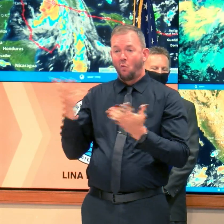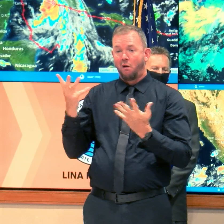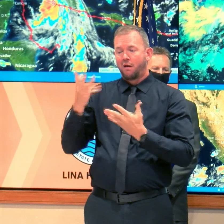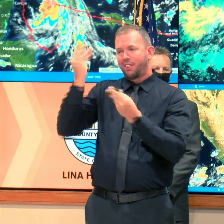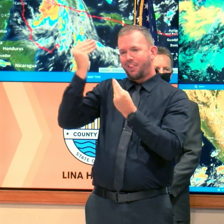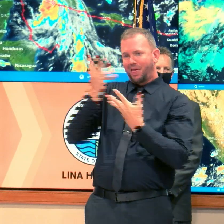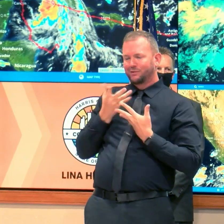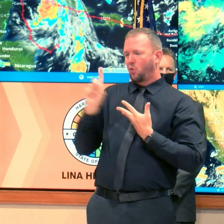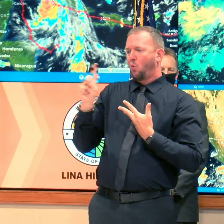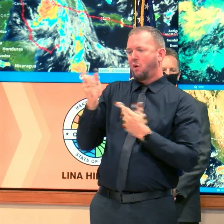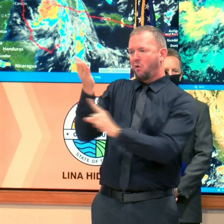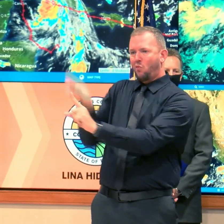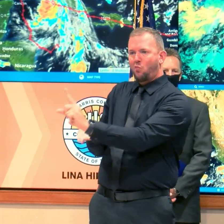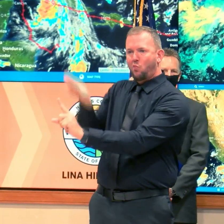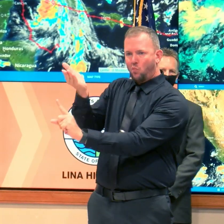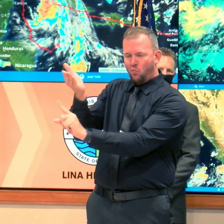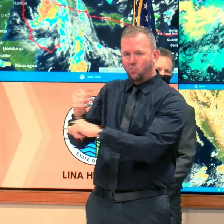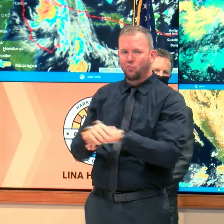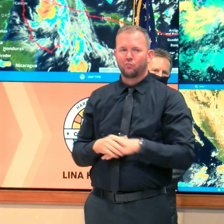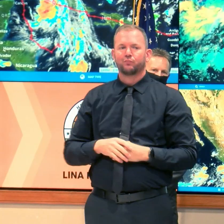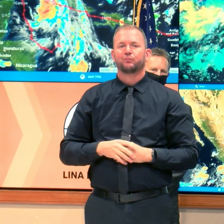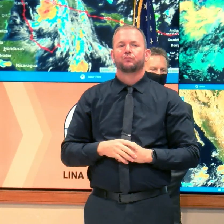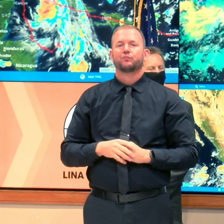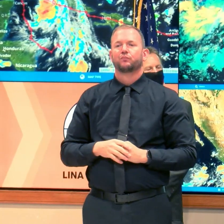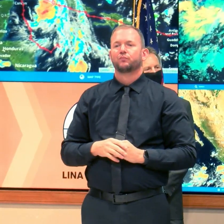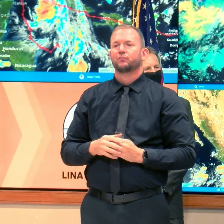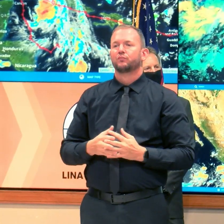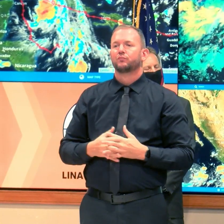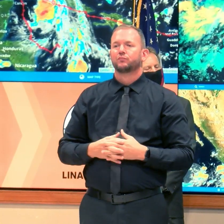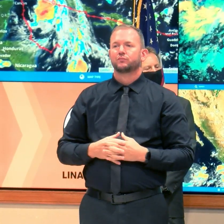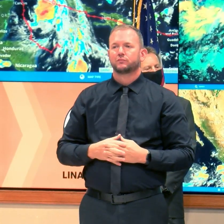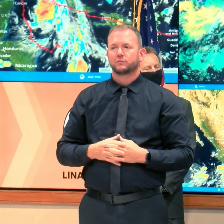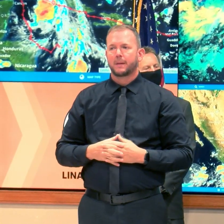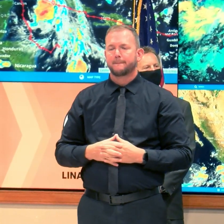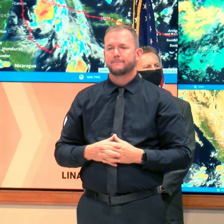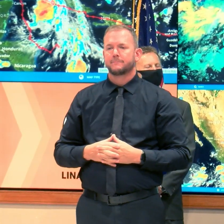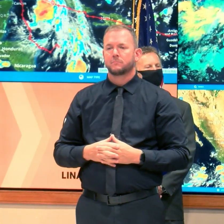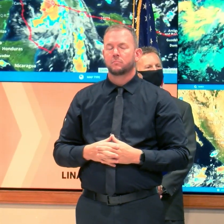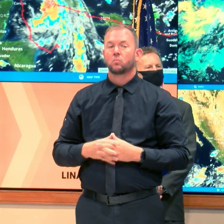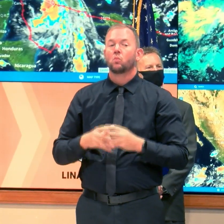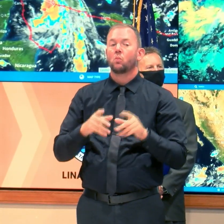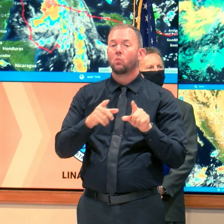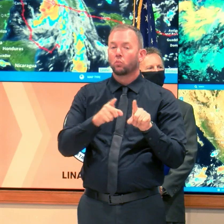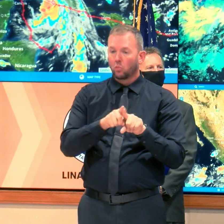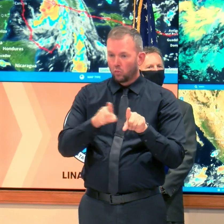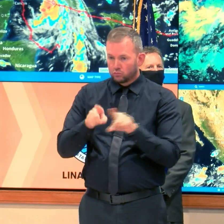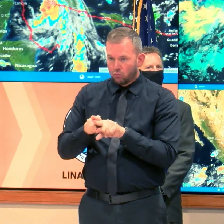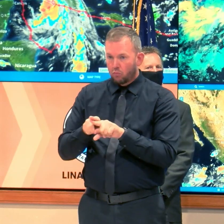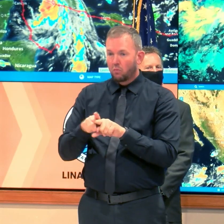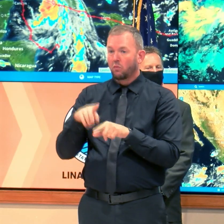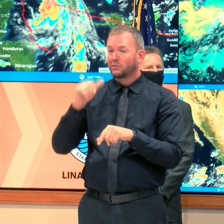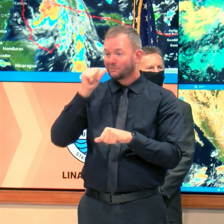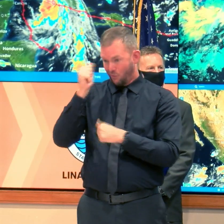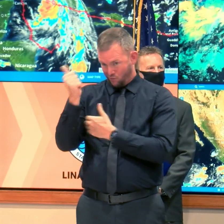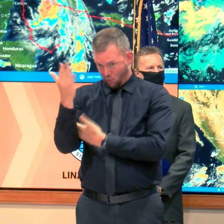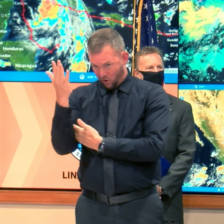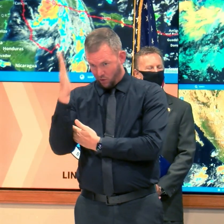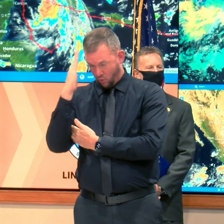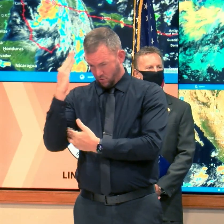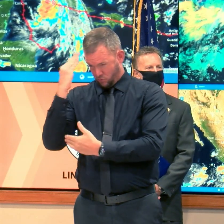that. And then let me just say, because we won't know until tomorrow, but there are certain areas that